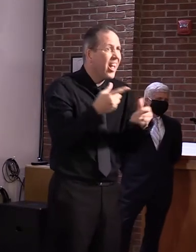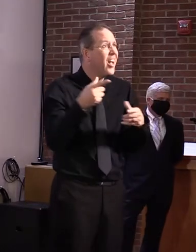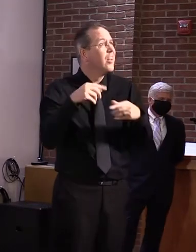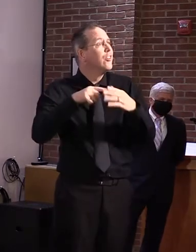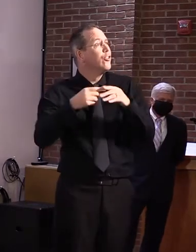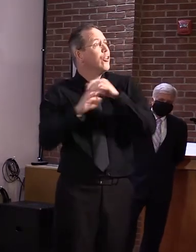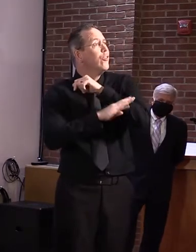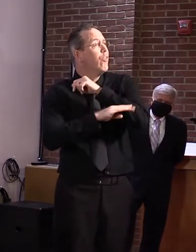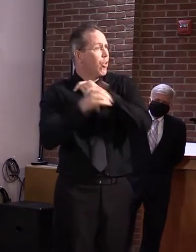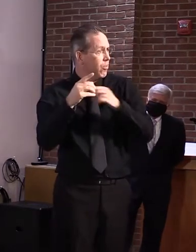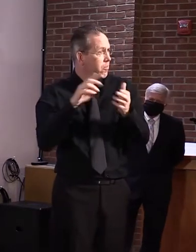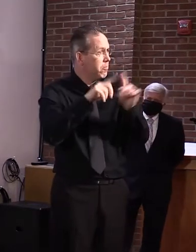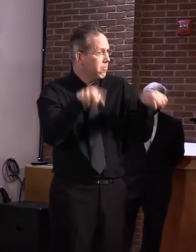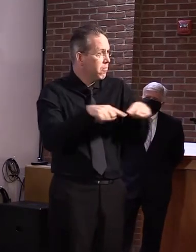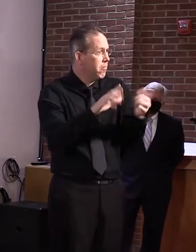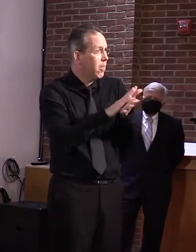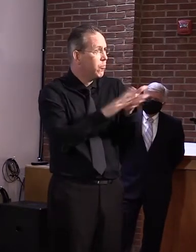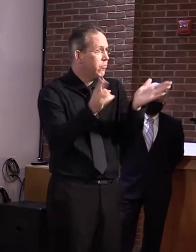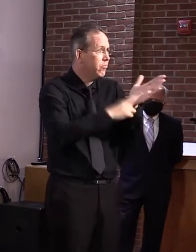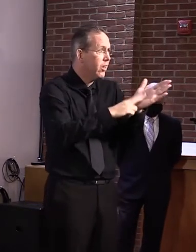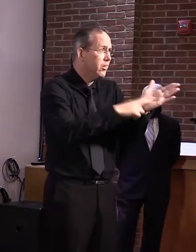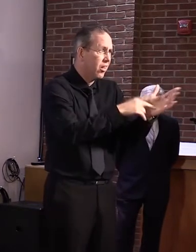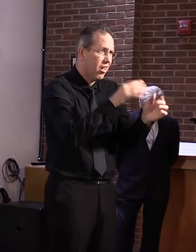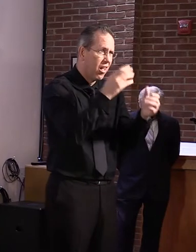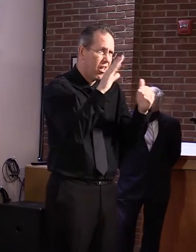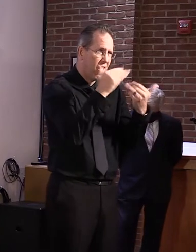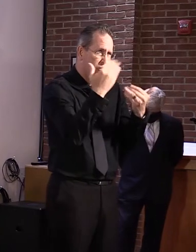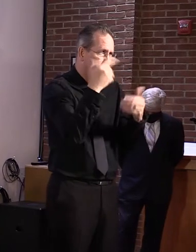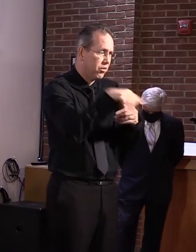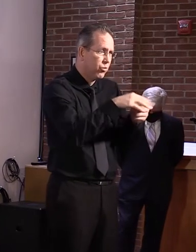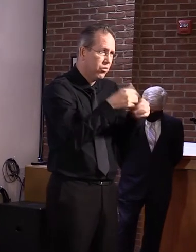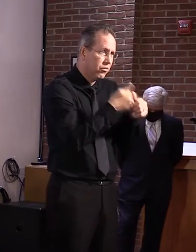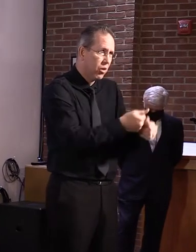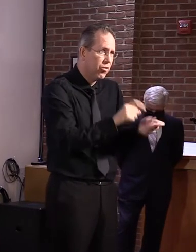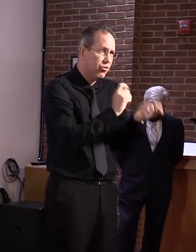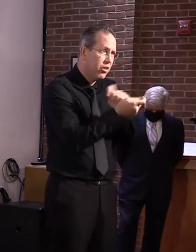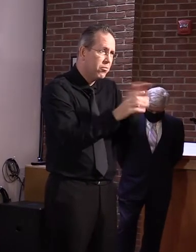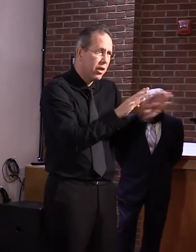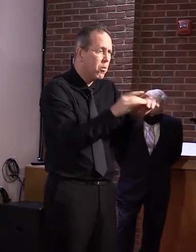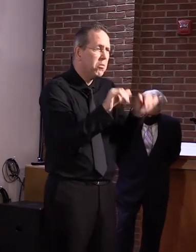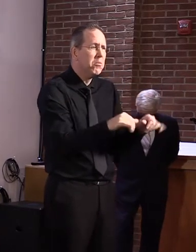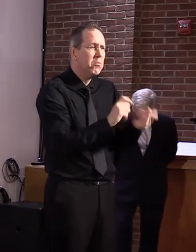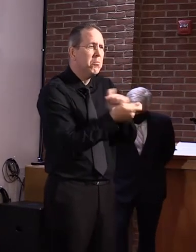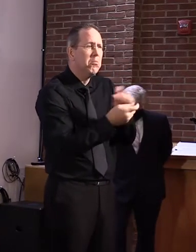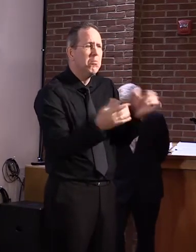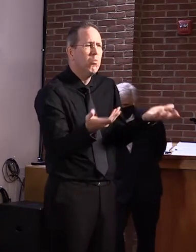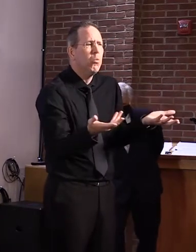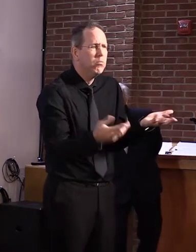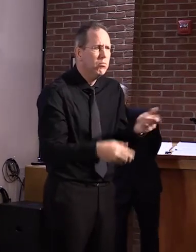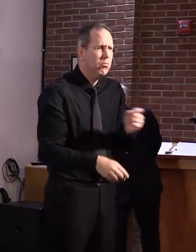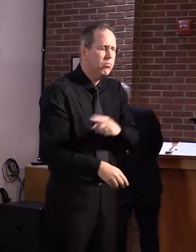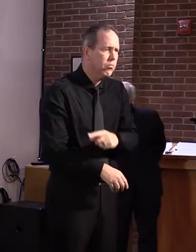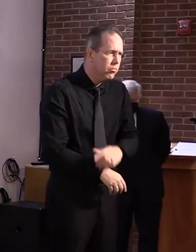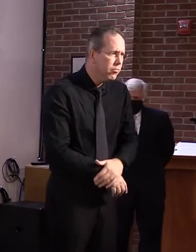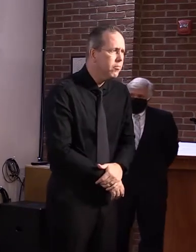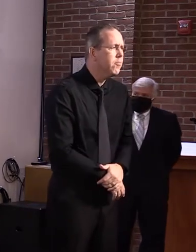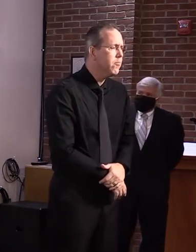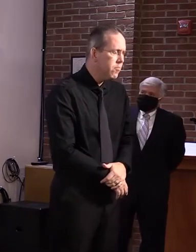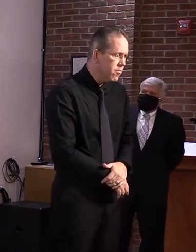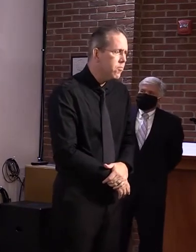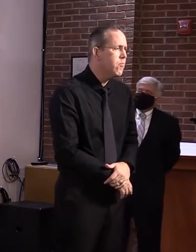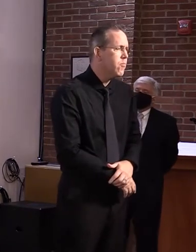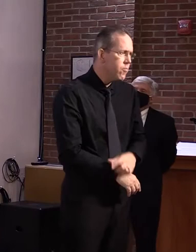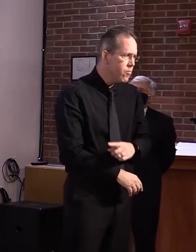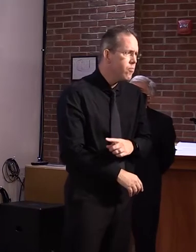that this is not an easy question for all of us to address, but the importance of education, the importance of the